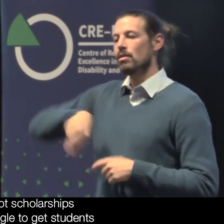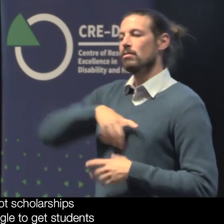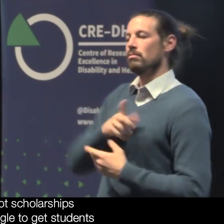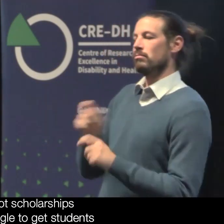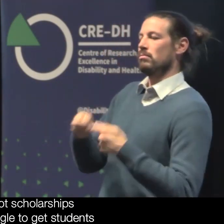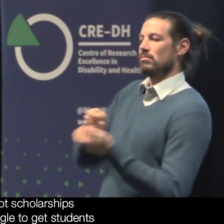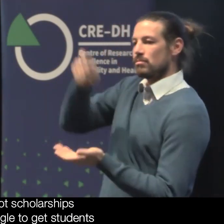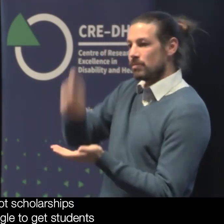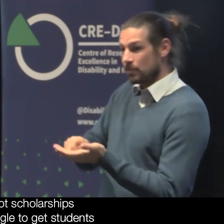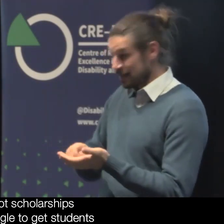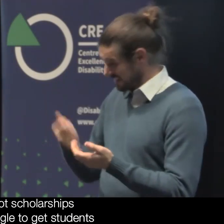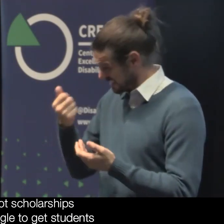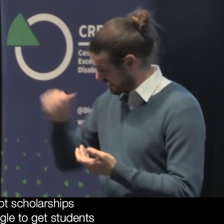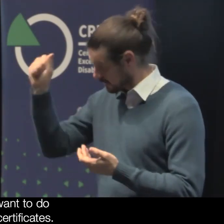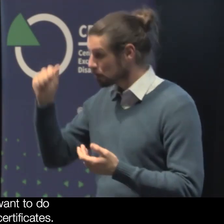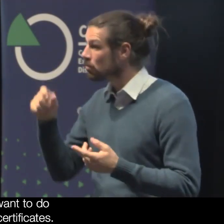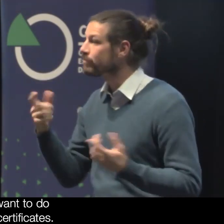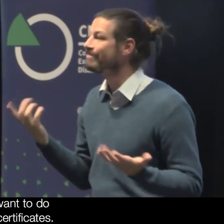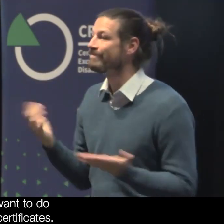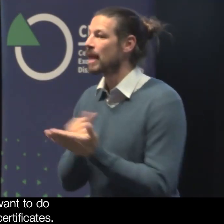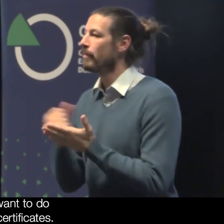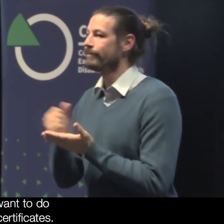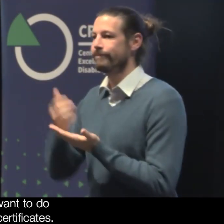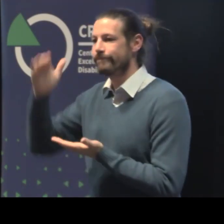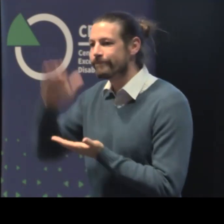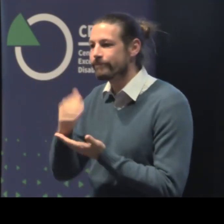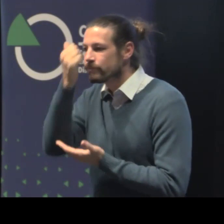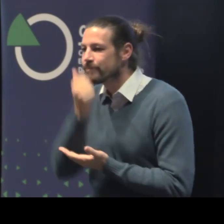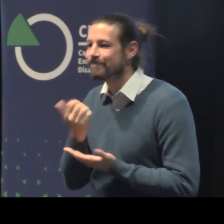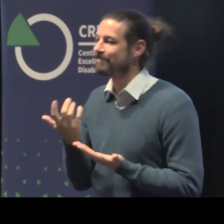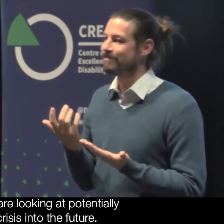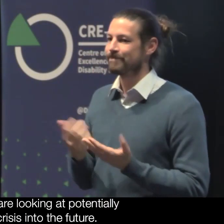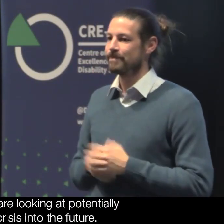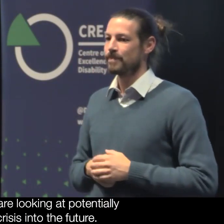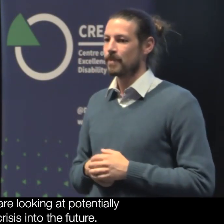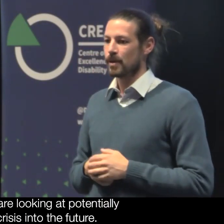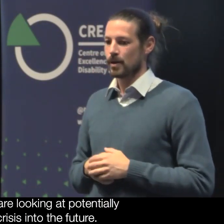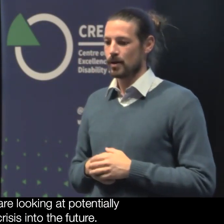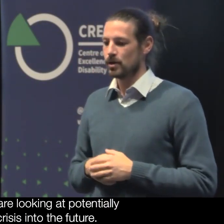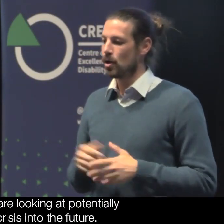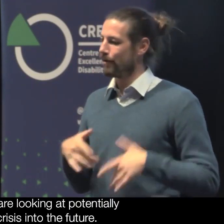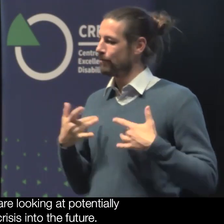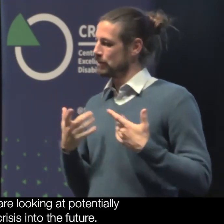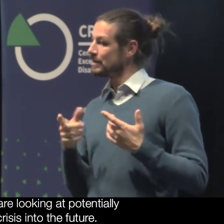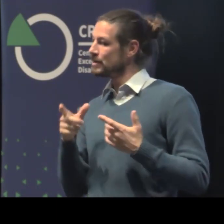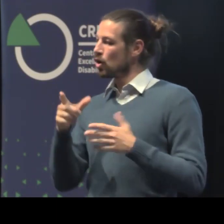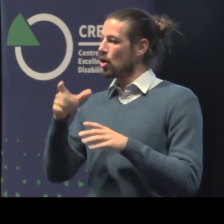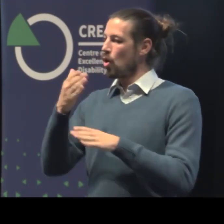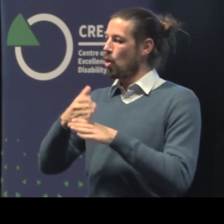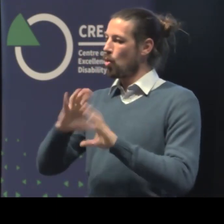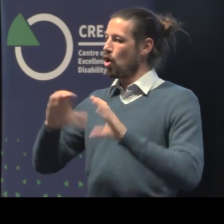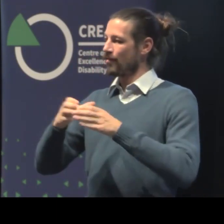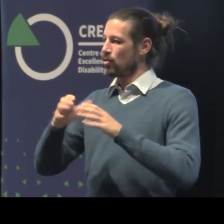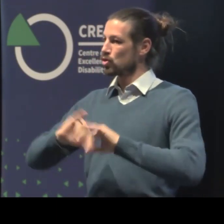we've struggled to get students to want to do the certificates. So when we've got, so that tells me that, yes, we are looking at potentially a workforce crisis into the